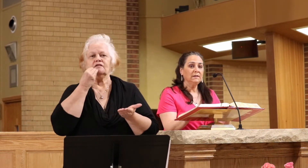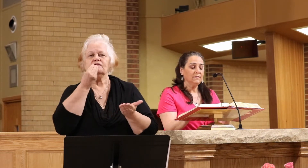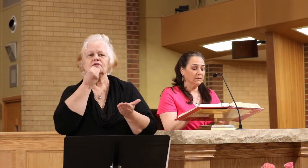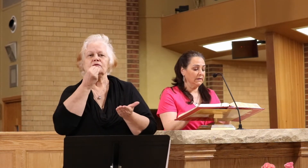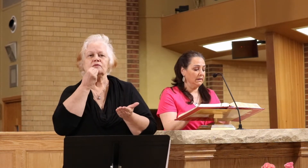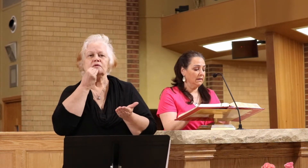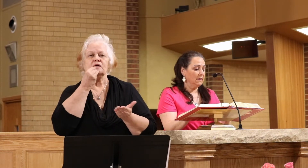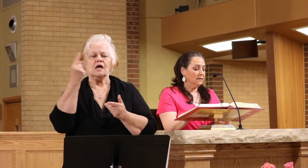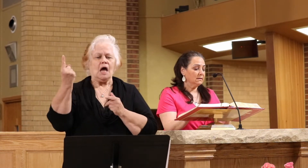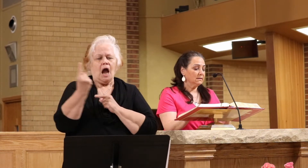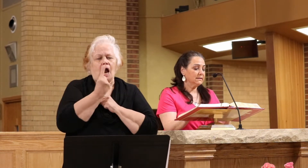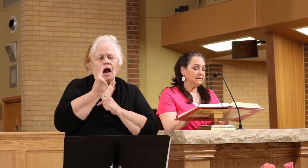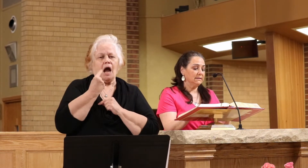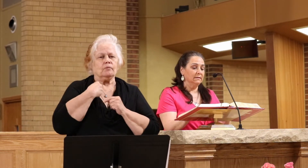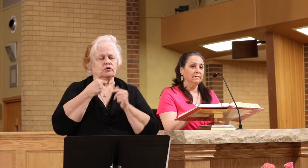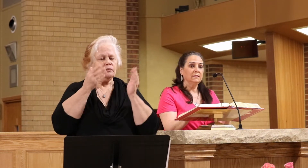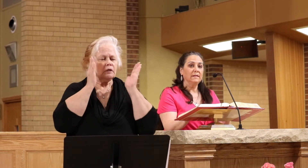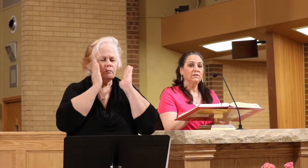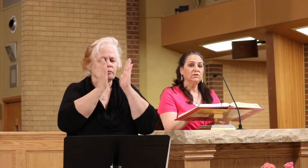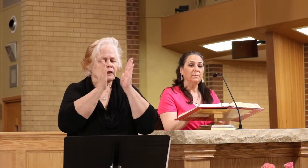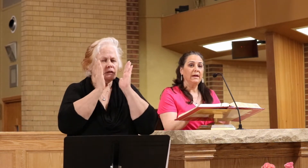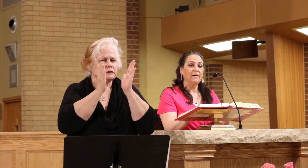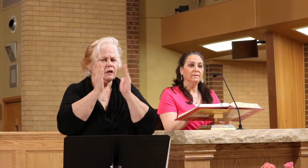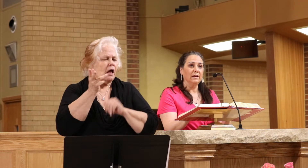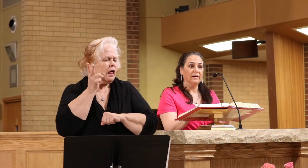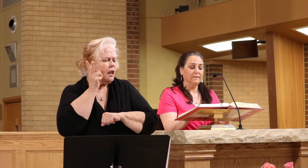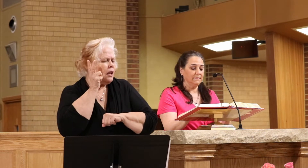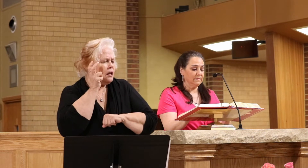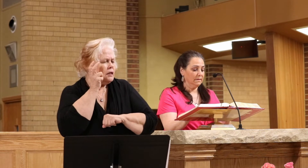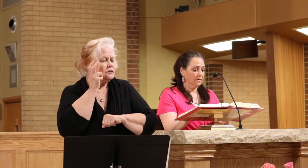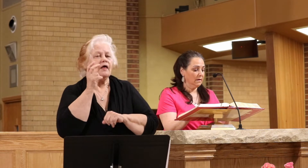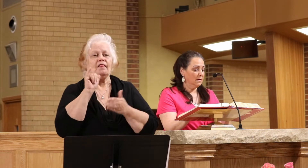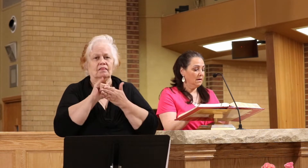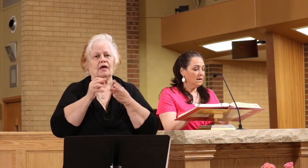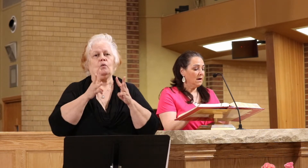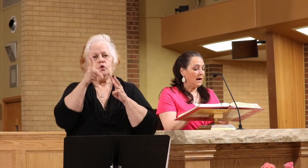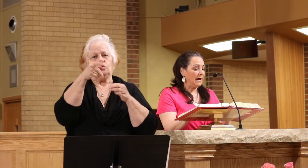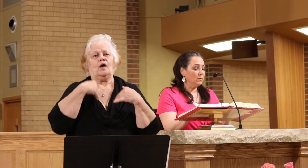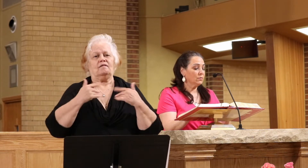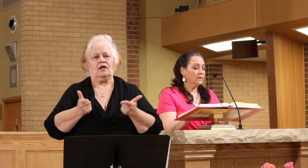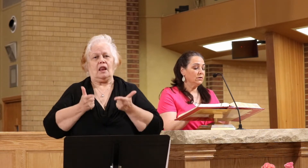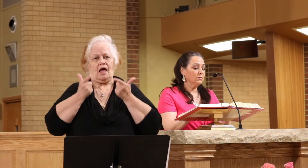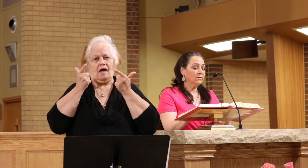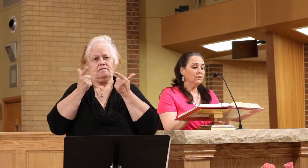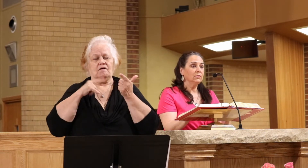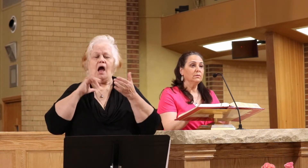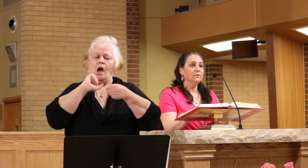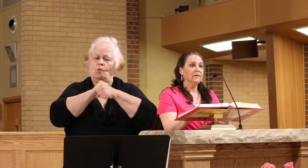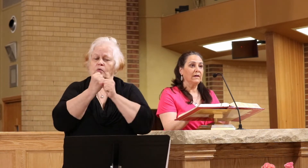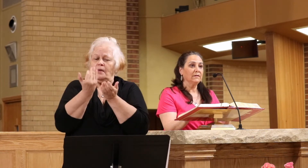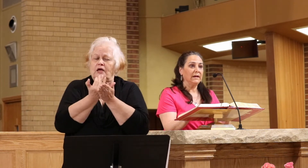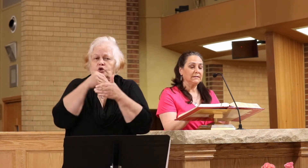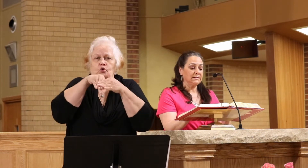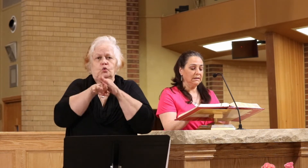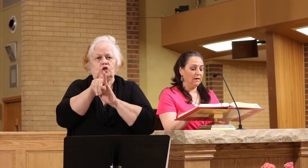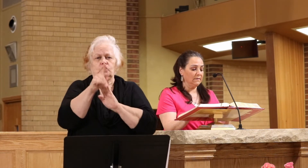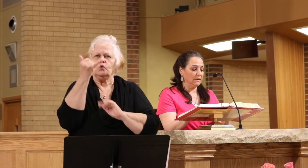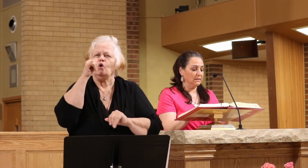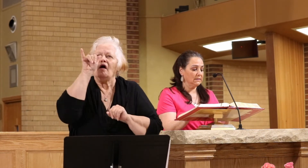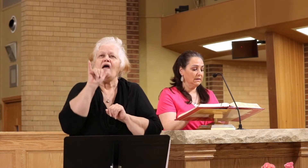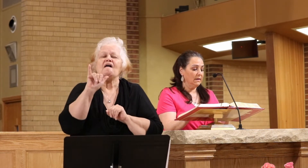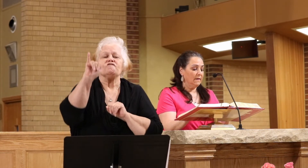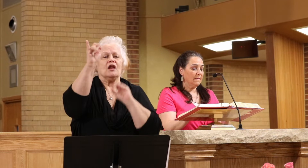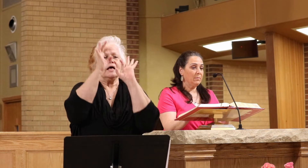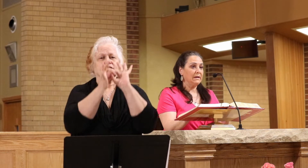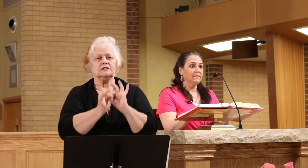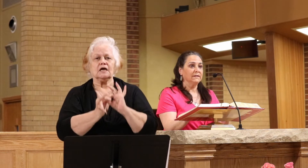to me heedfully. Listen, that you may have life. I will renew with you the everlasting